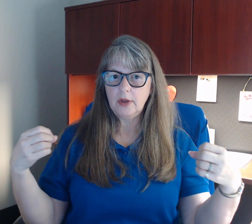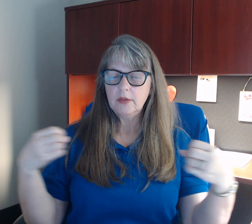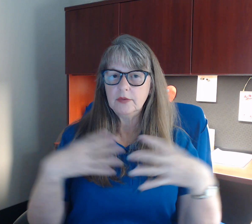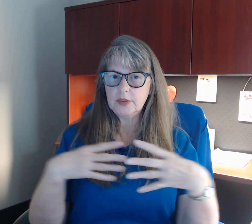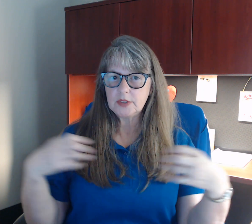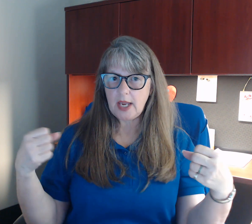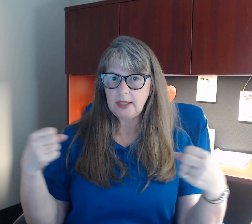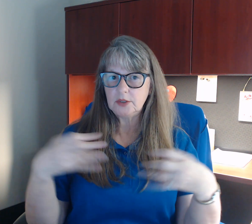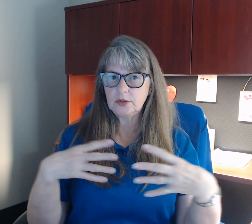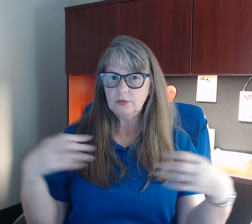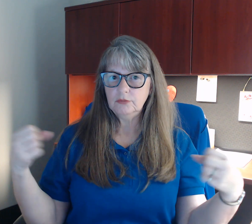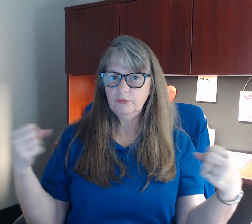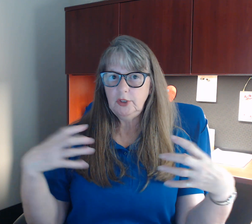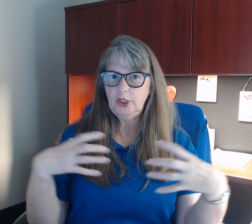the sides.